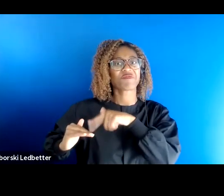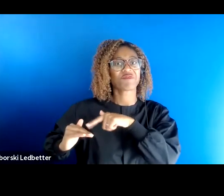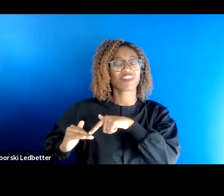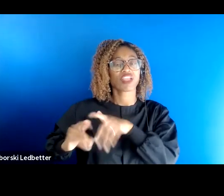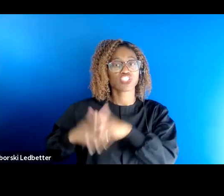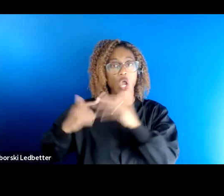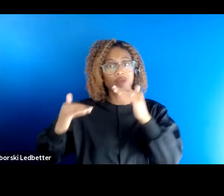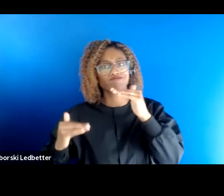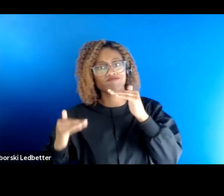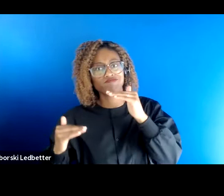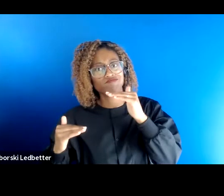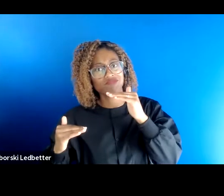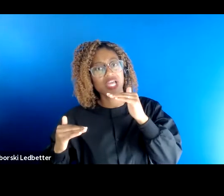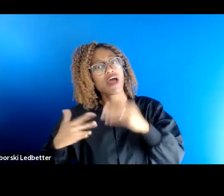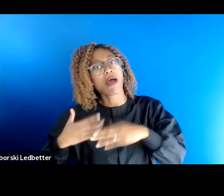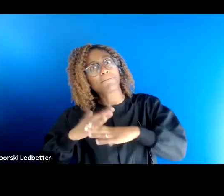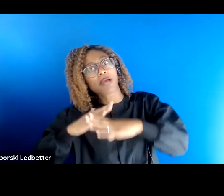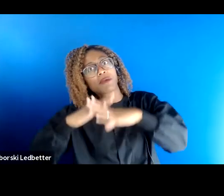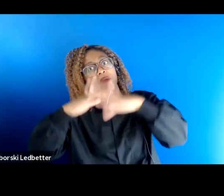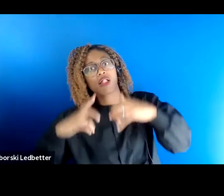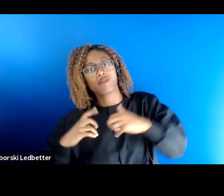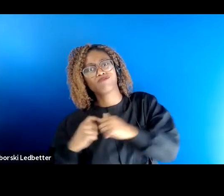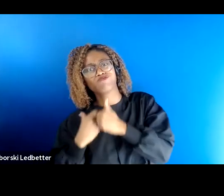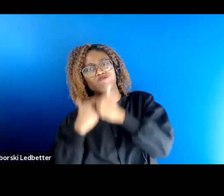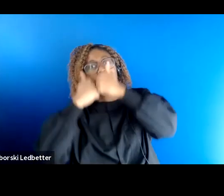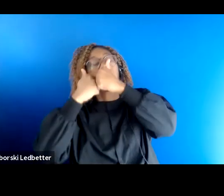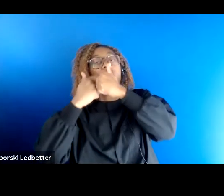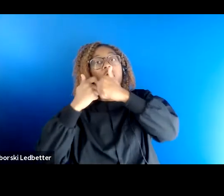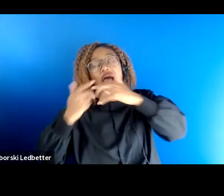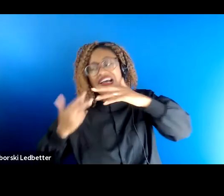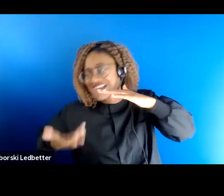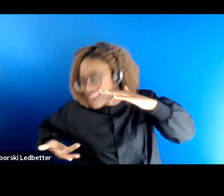There are these sort of barriers and bottlenecks, so to speak, of